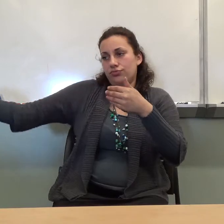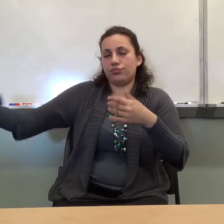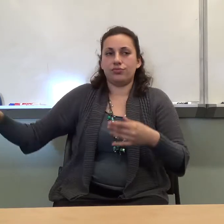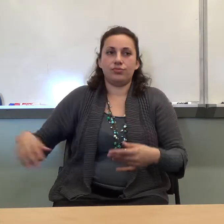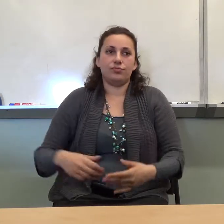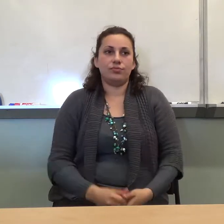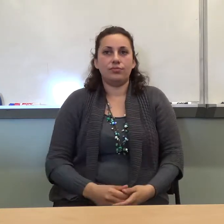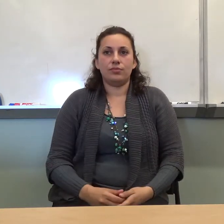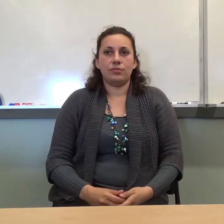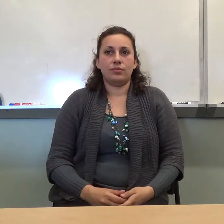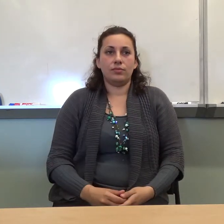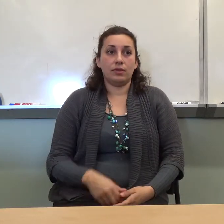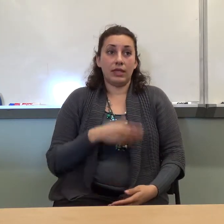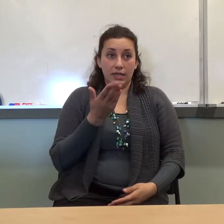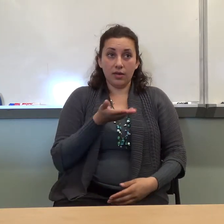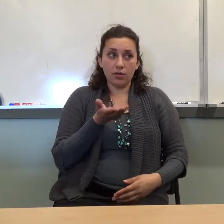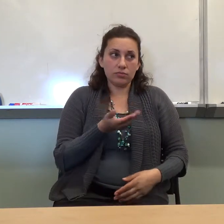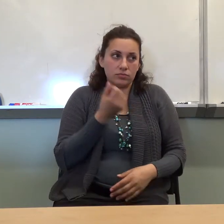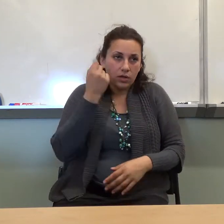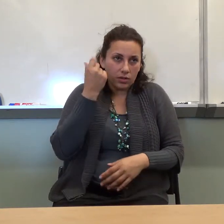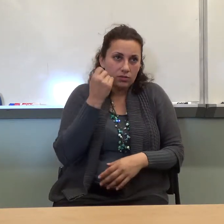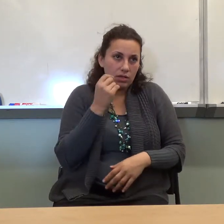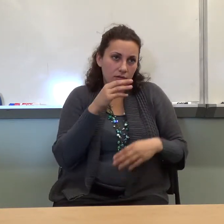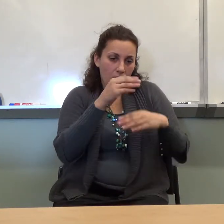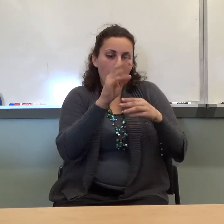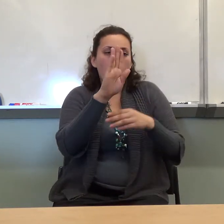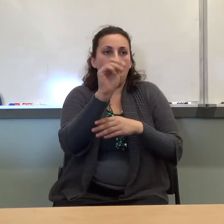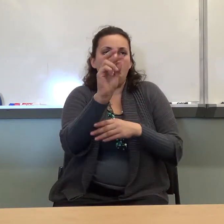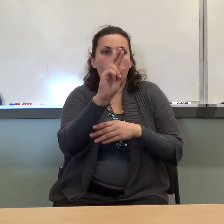in the room, we will understand that that means it repeats and so forth.